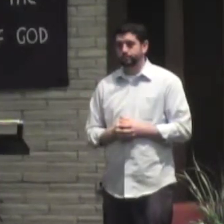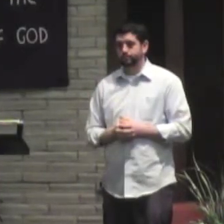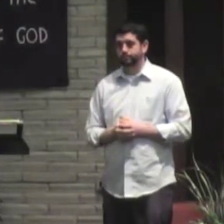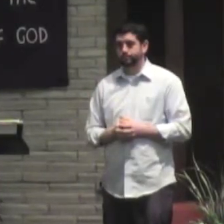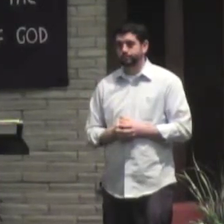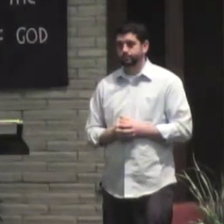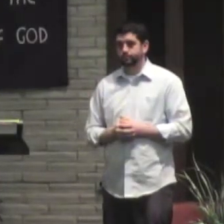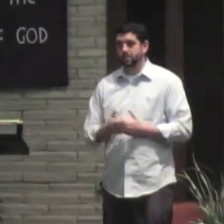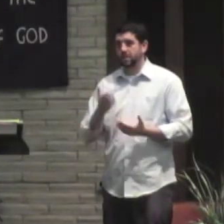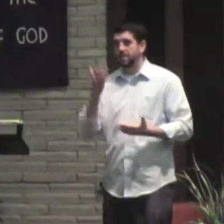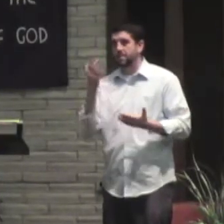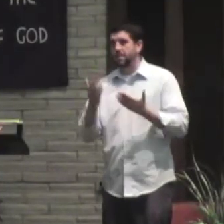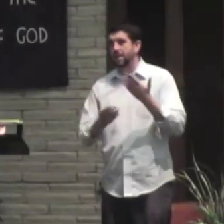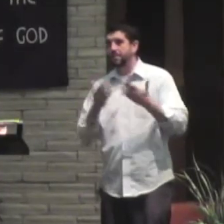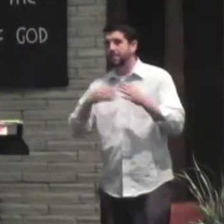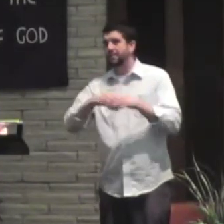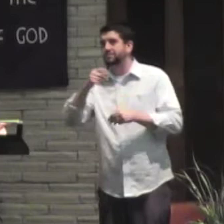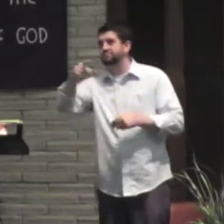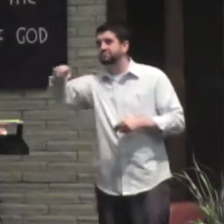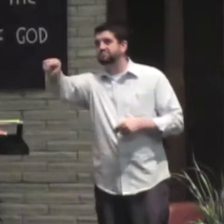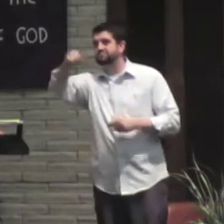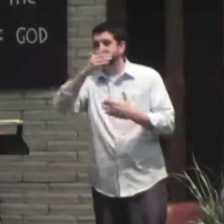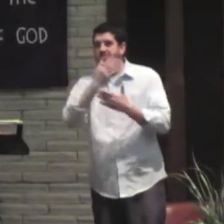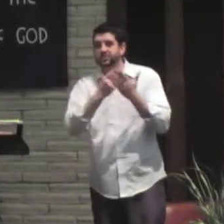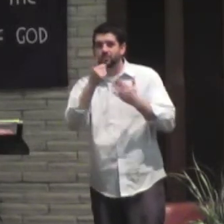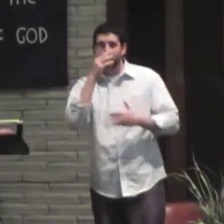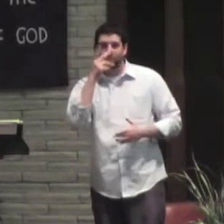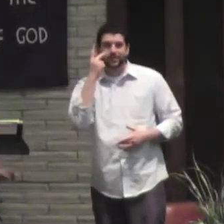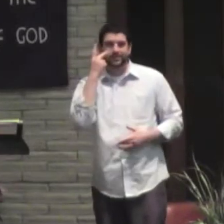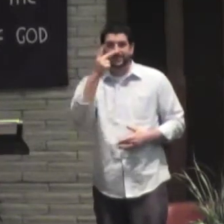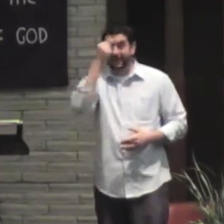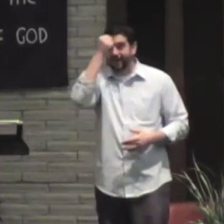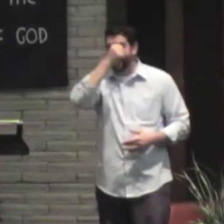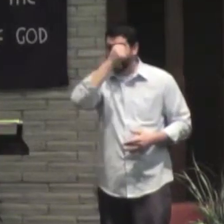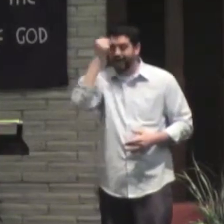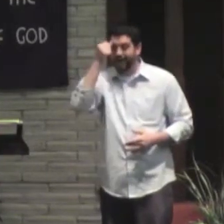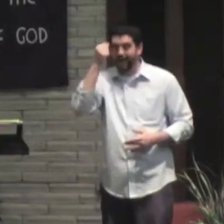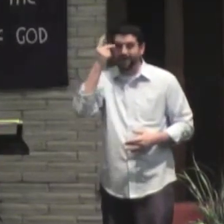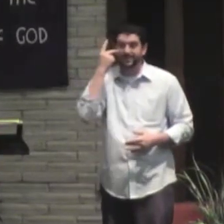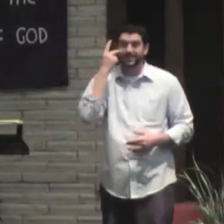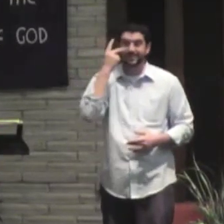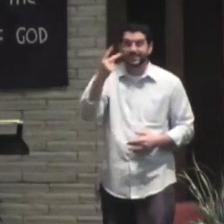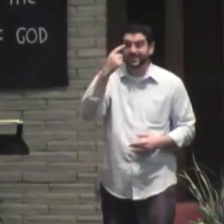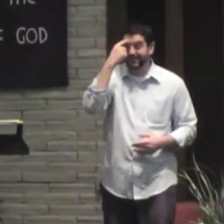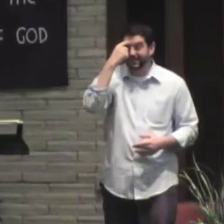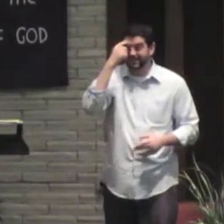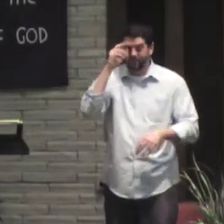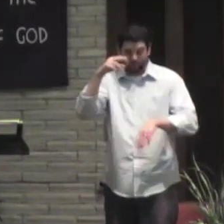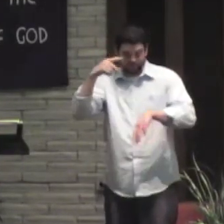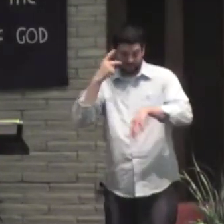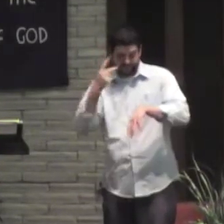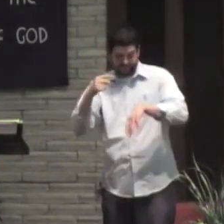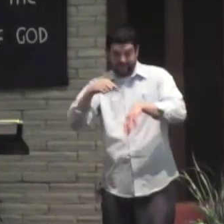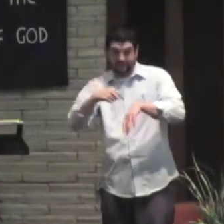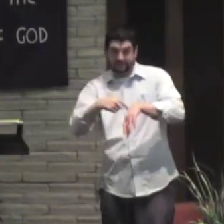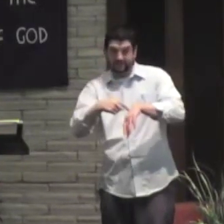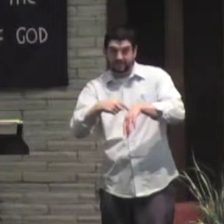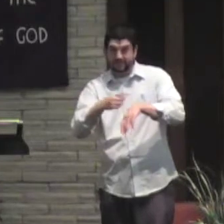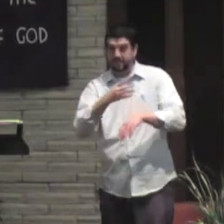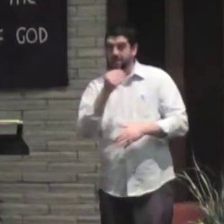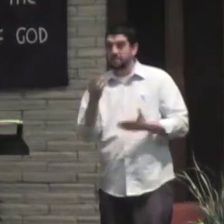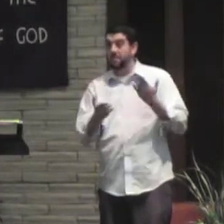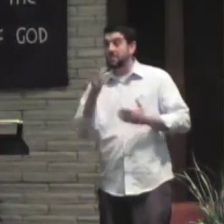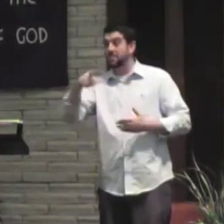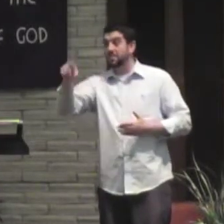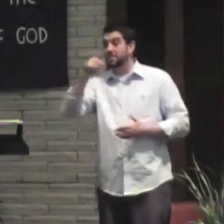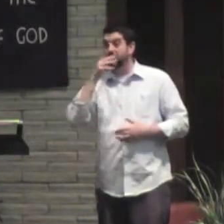Someone might see your ashes on your forehead or on your hand after you leave, and they may ask